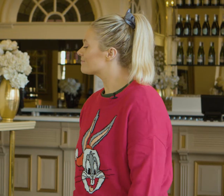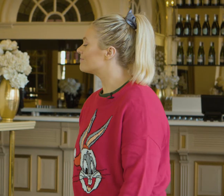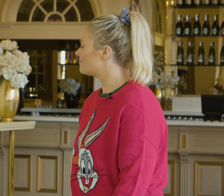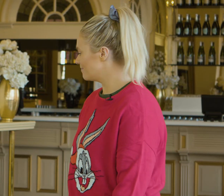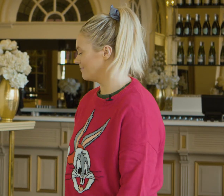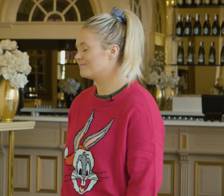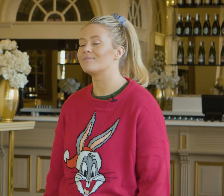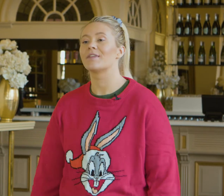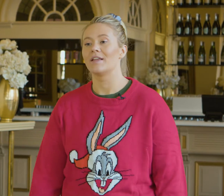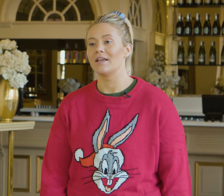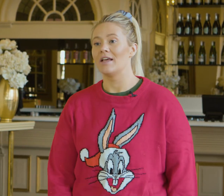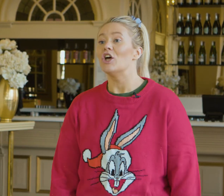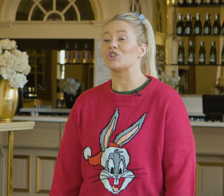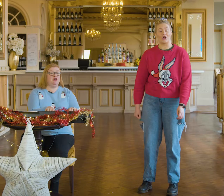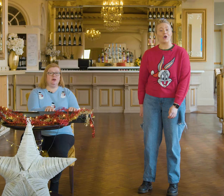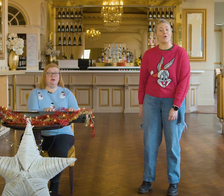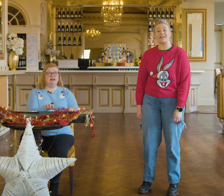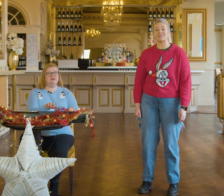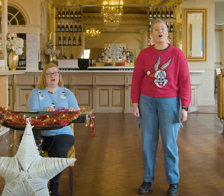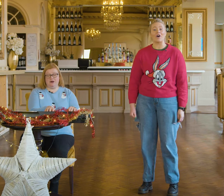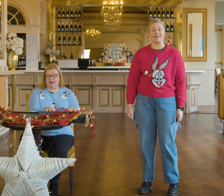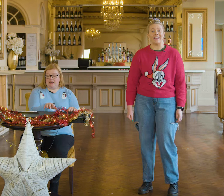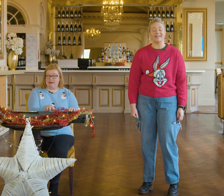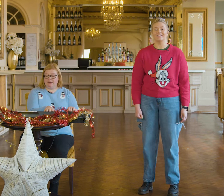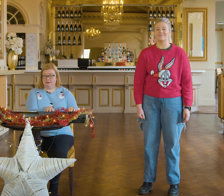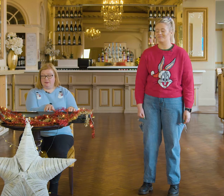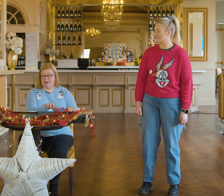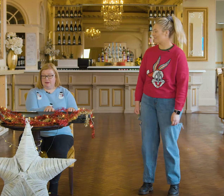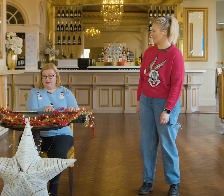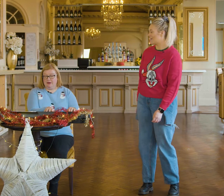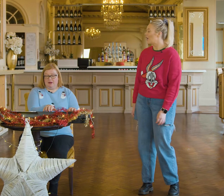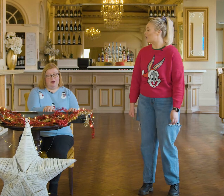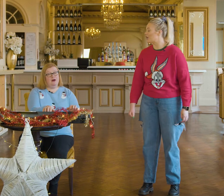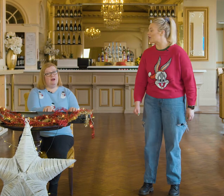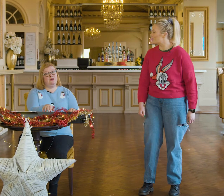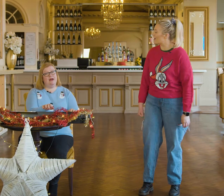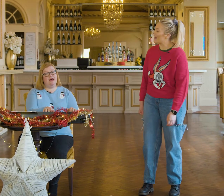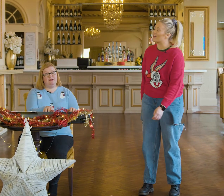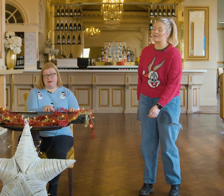1, 2, 3. Snow is falling all around